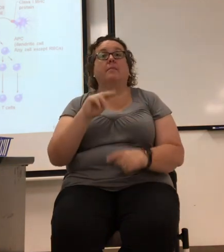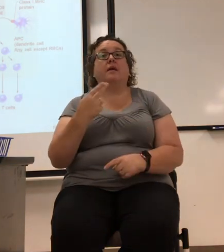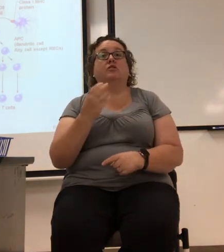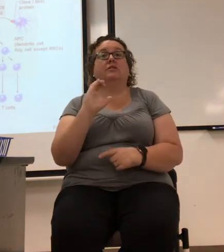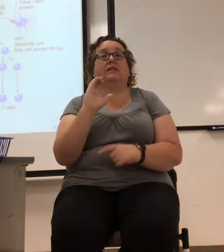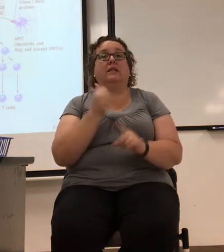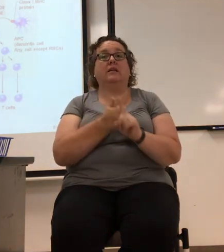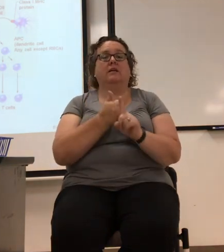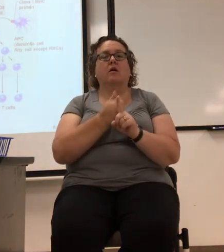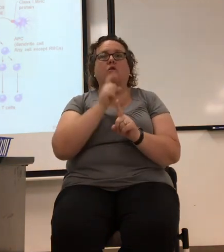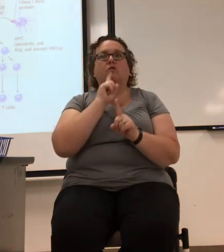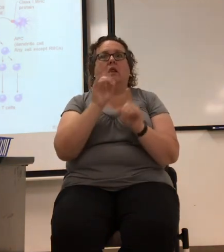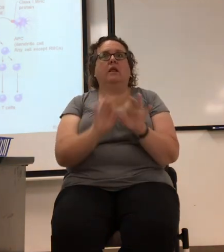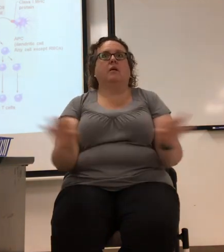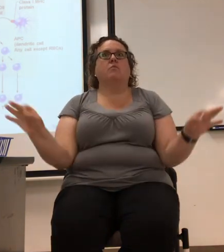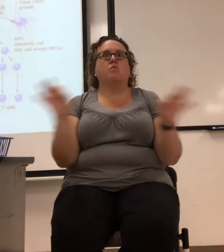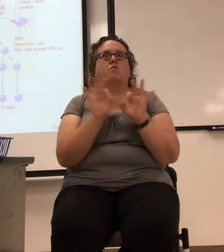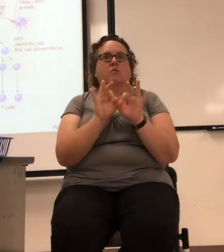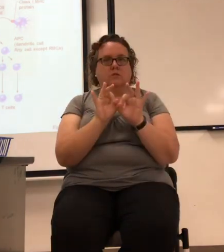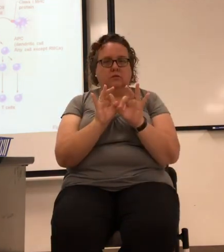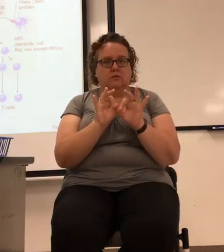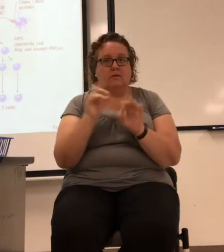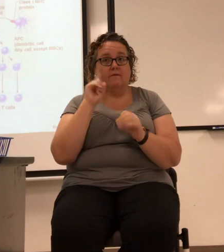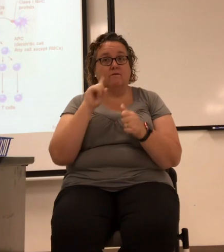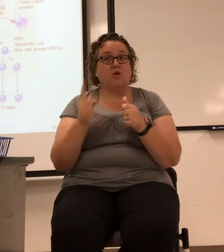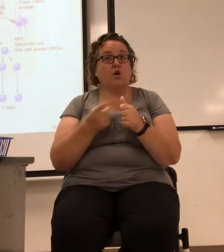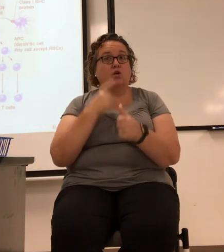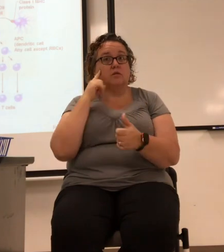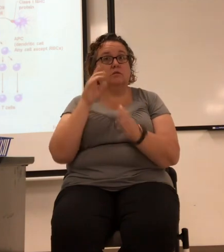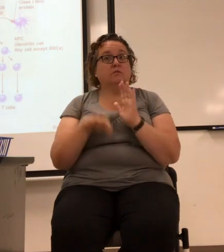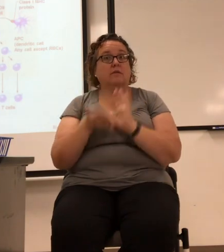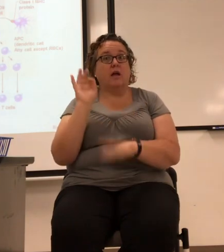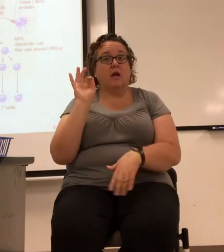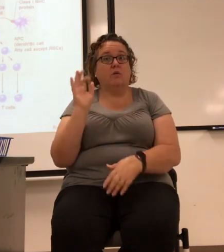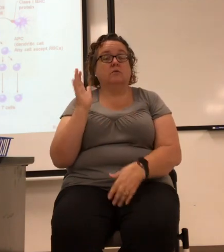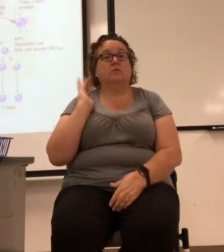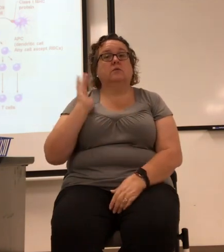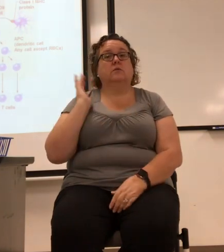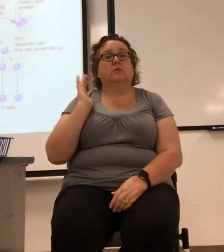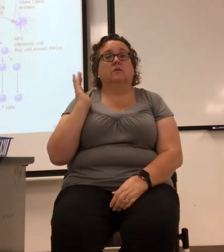are extremely important. They were first discovered,